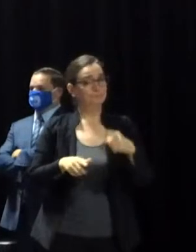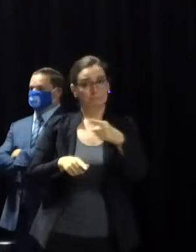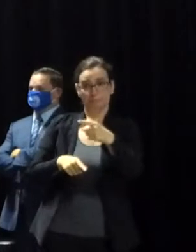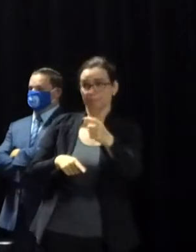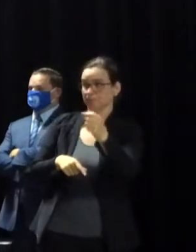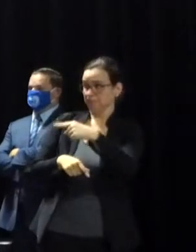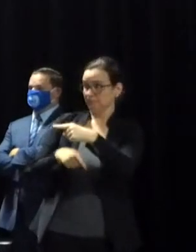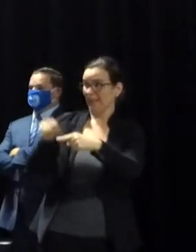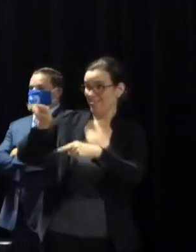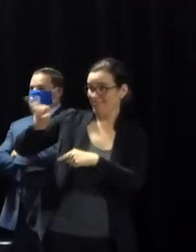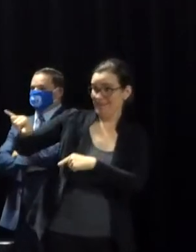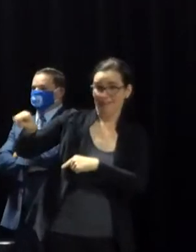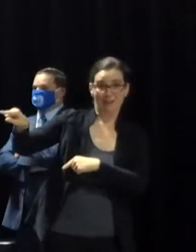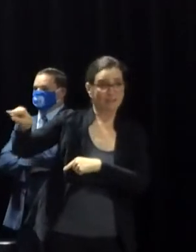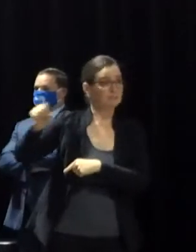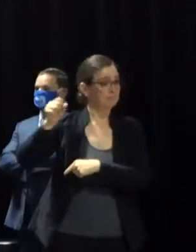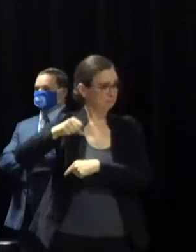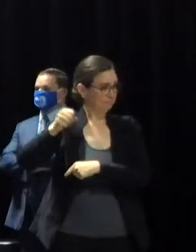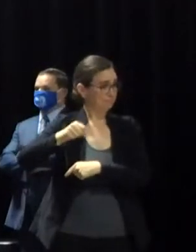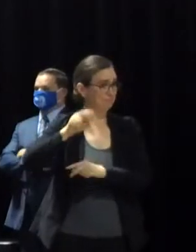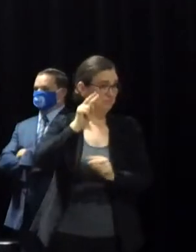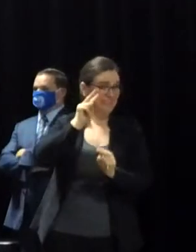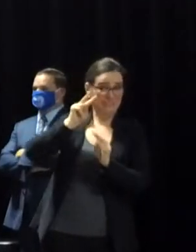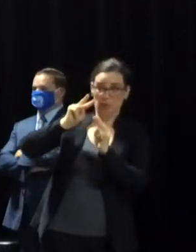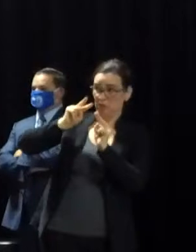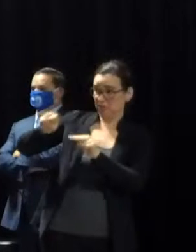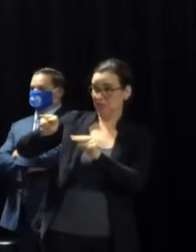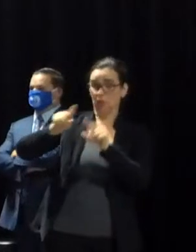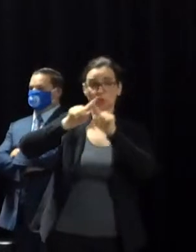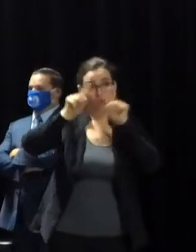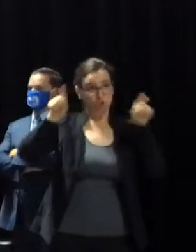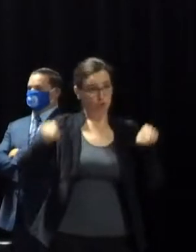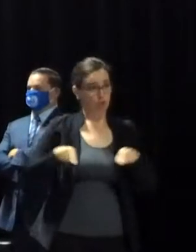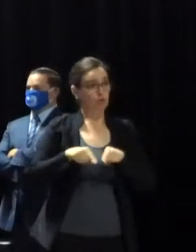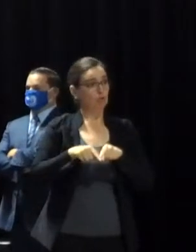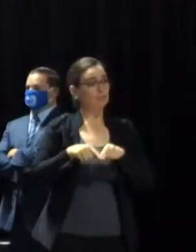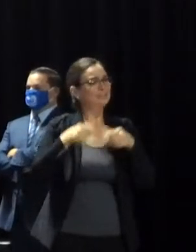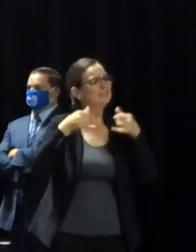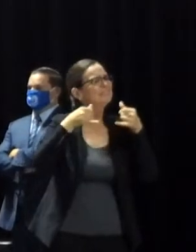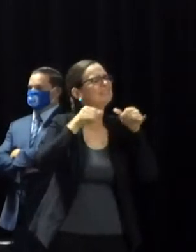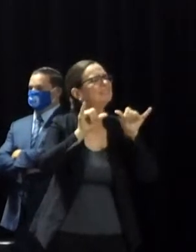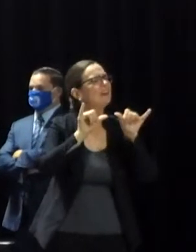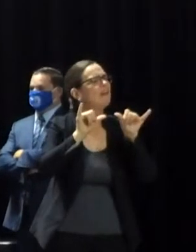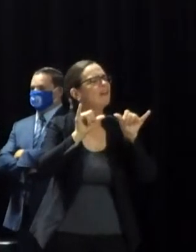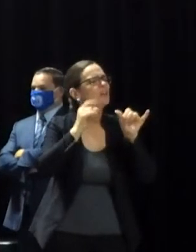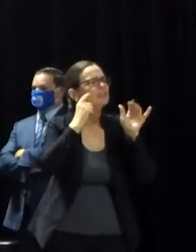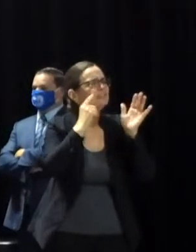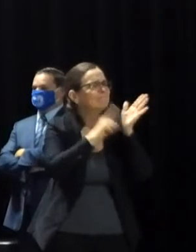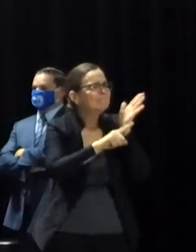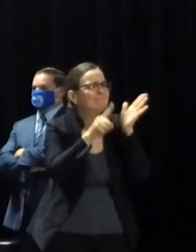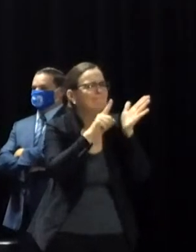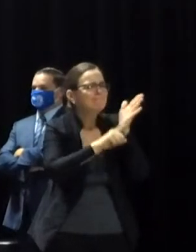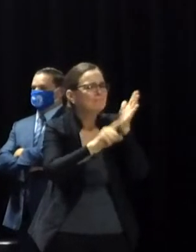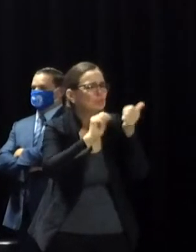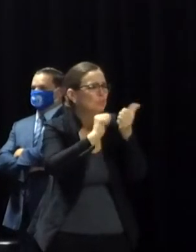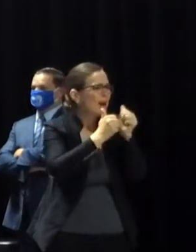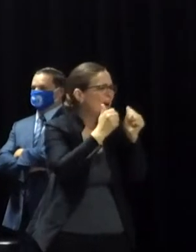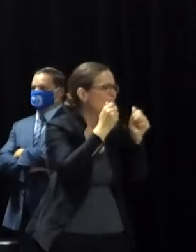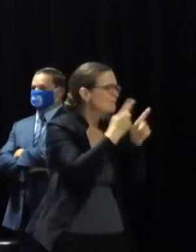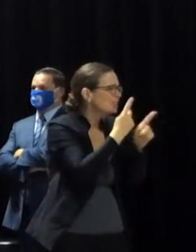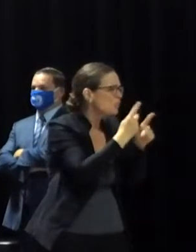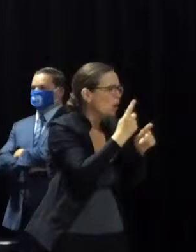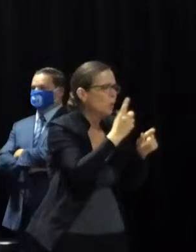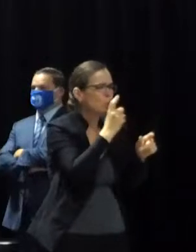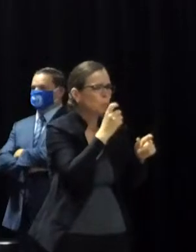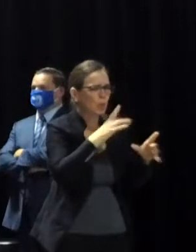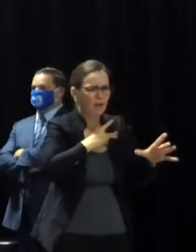to keep on going and trying to find the connectivity, the families and friends. So can it continue to grow? That is a very